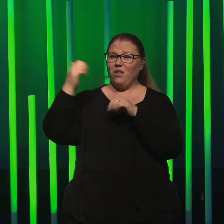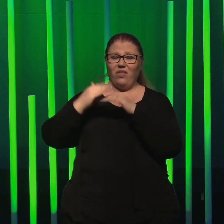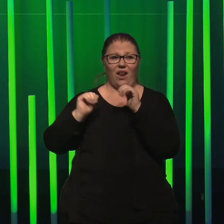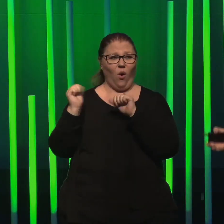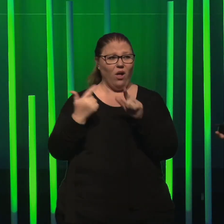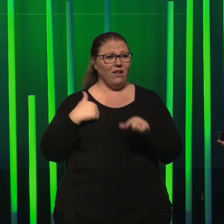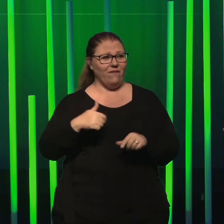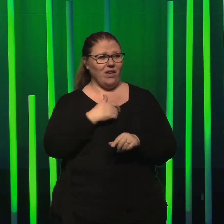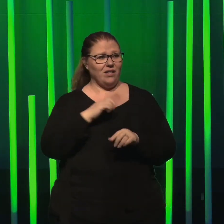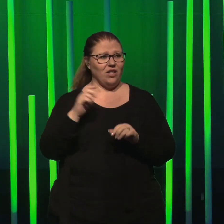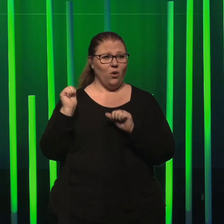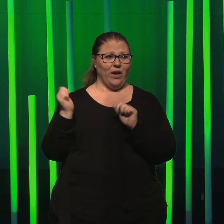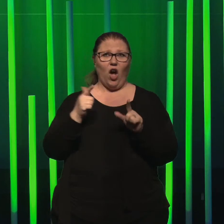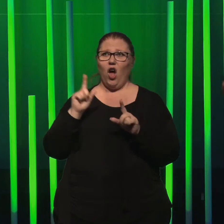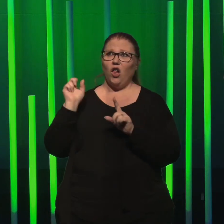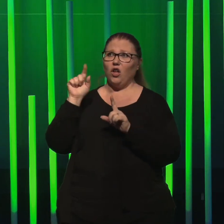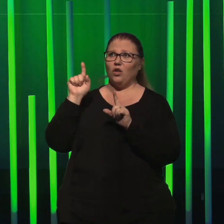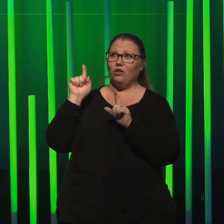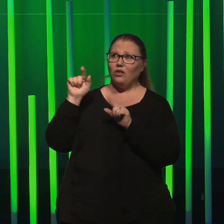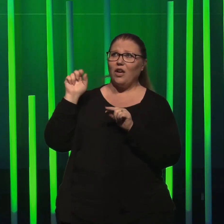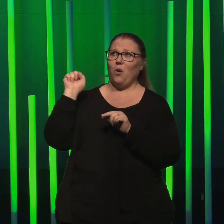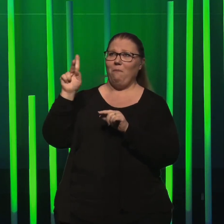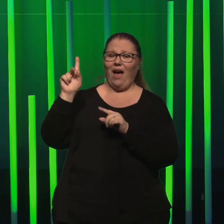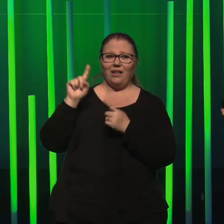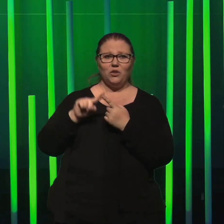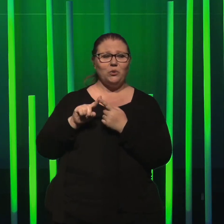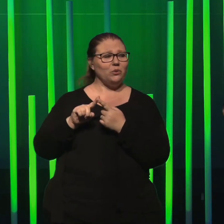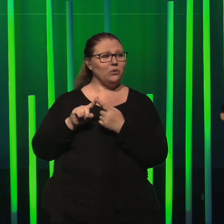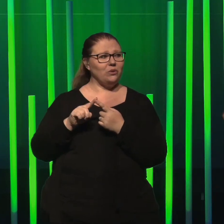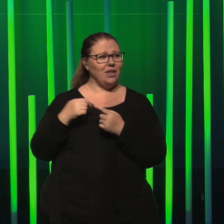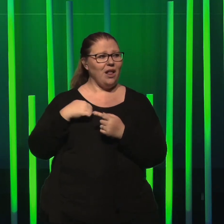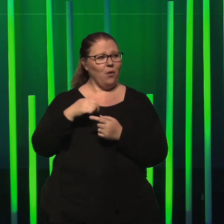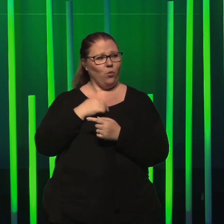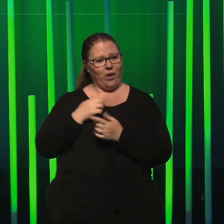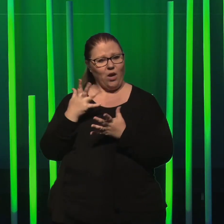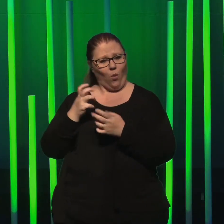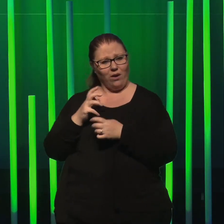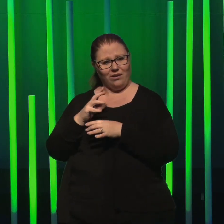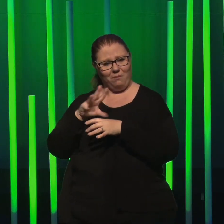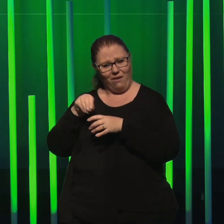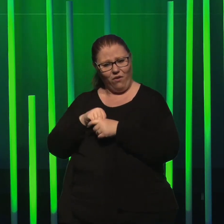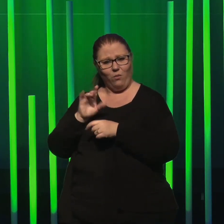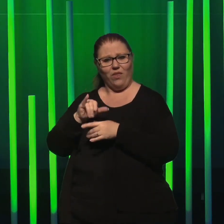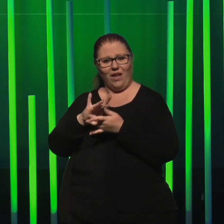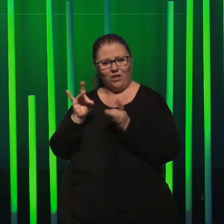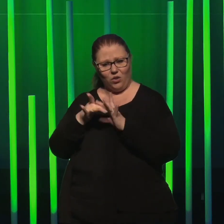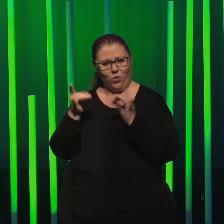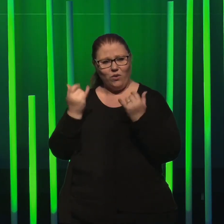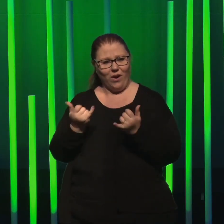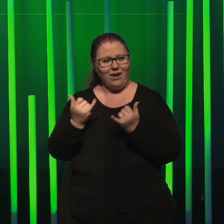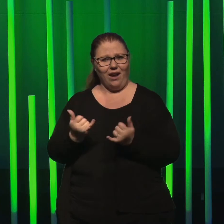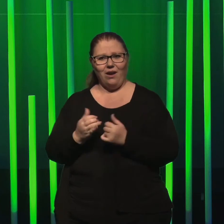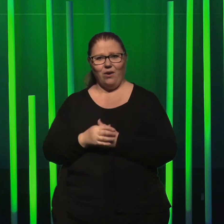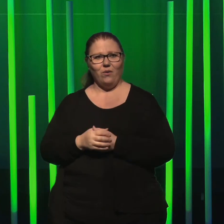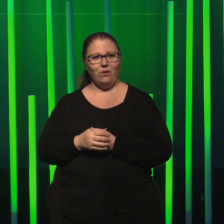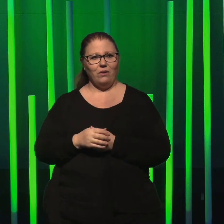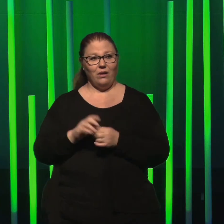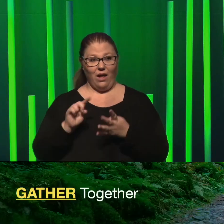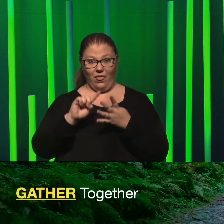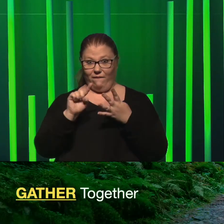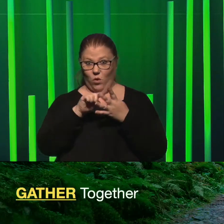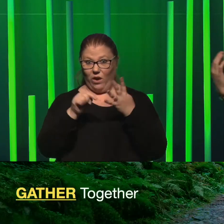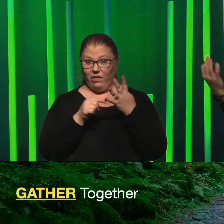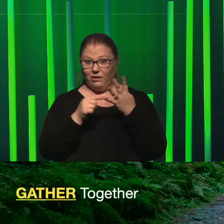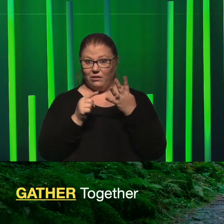where we're all going to return to, but we're seeking to build and be a part of that story right now. Then the fourth week, we're going to talk